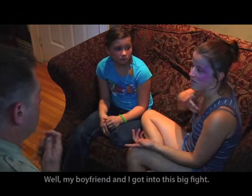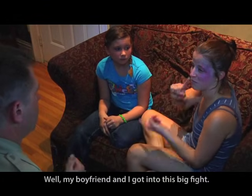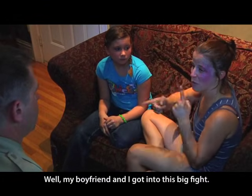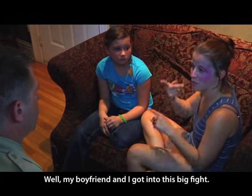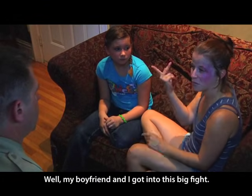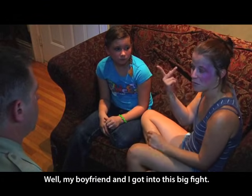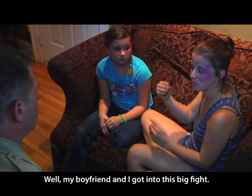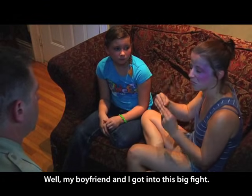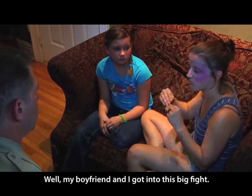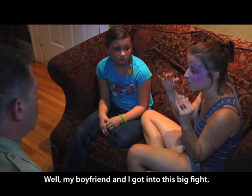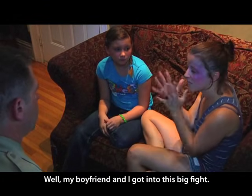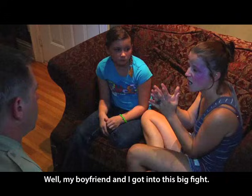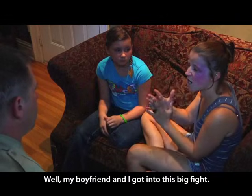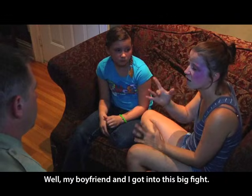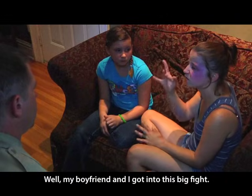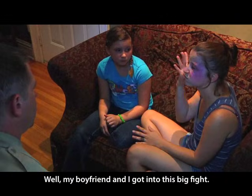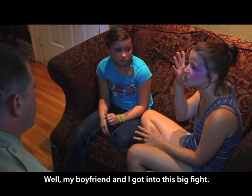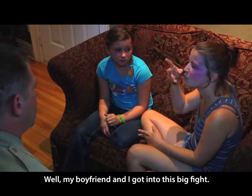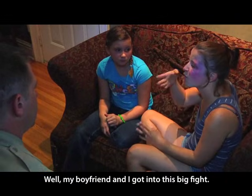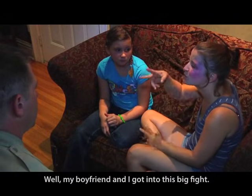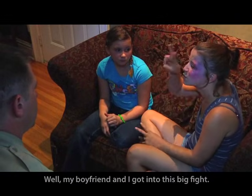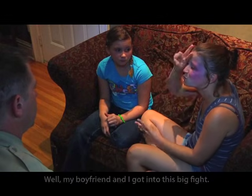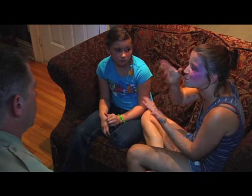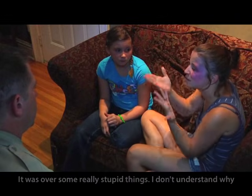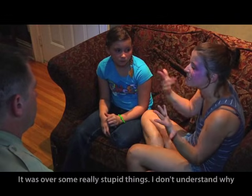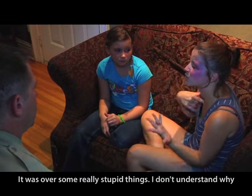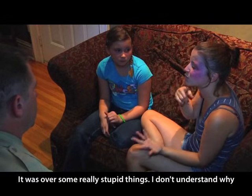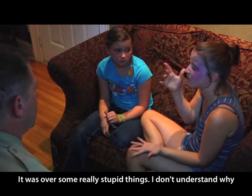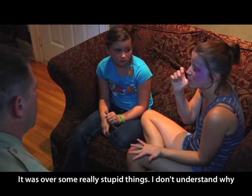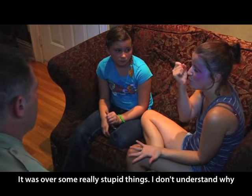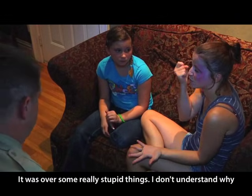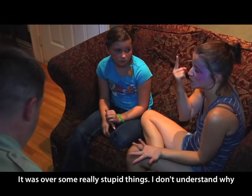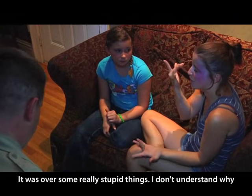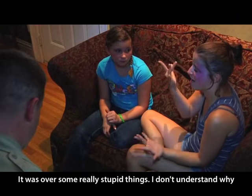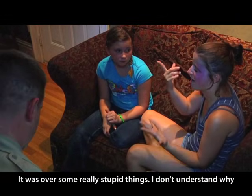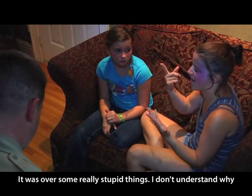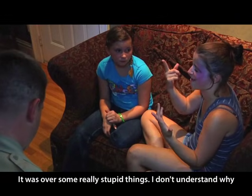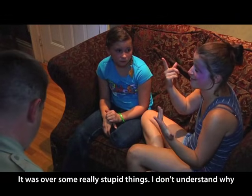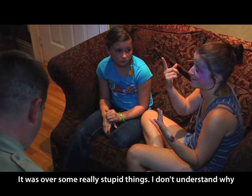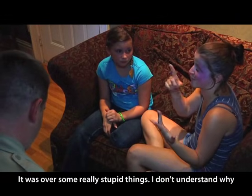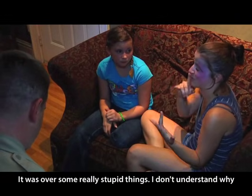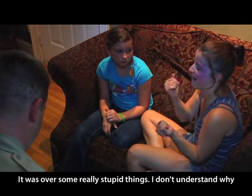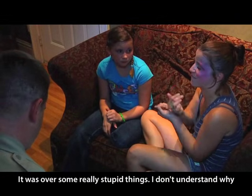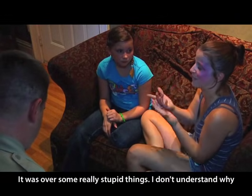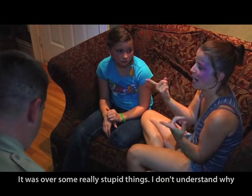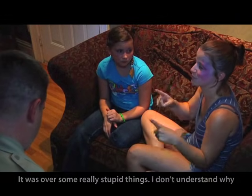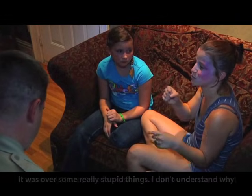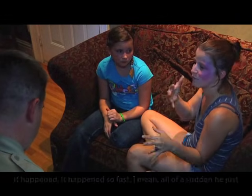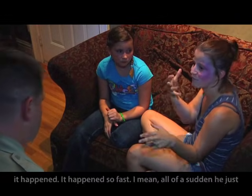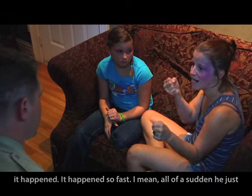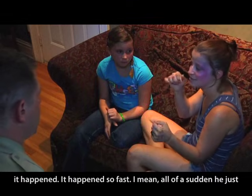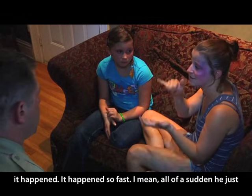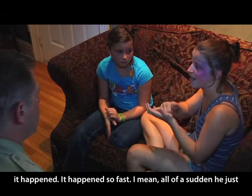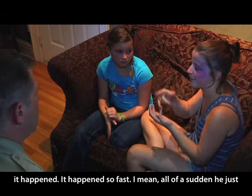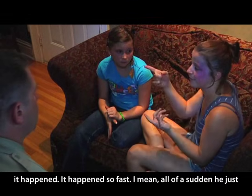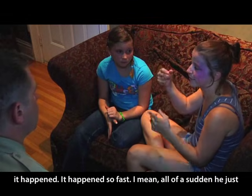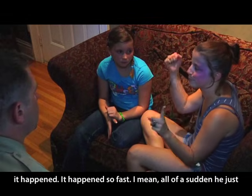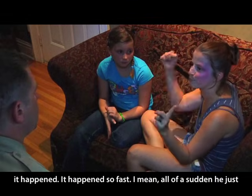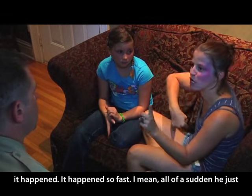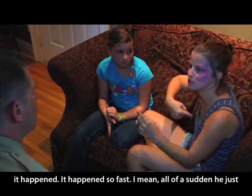Well, my boyfriend and I mean, we got into this big fight. It was over some totally stupid things. I mean, I don't understand why it happened. It happened so fast. I mean,